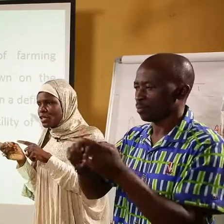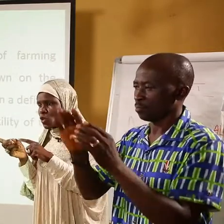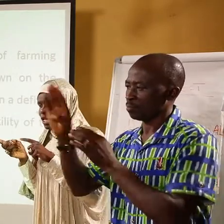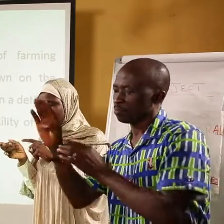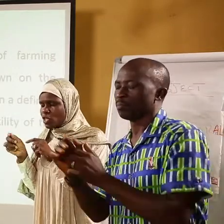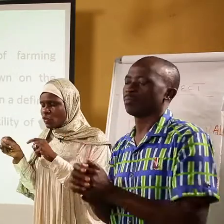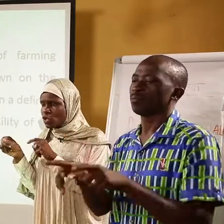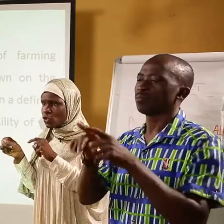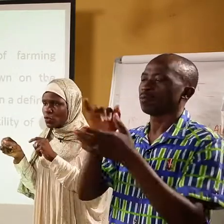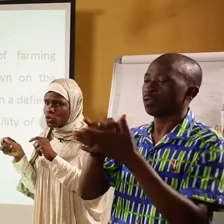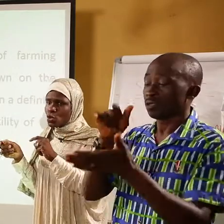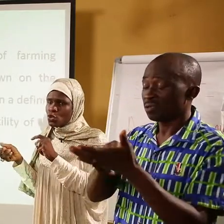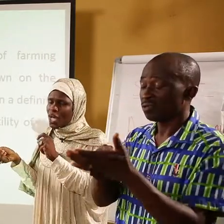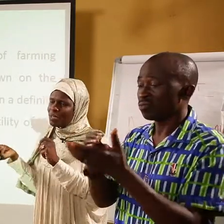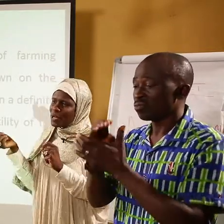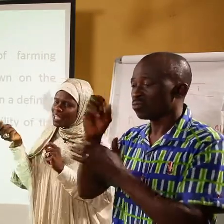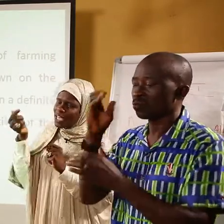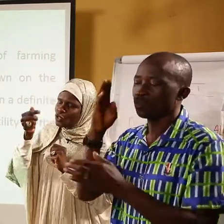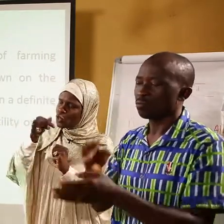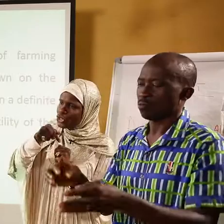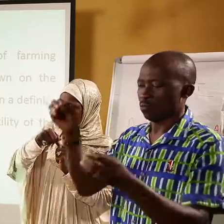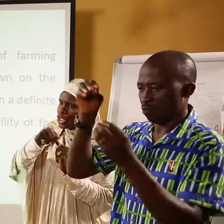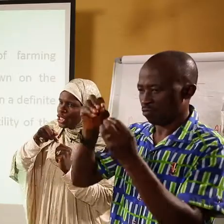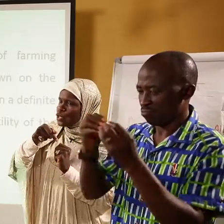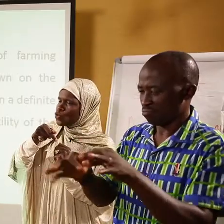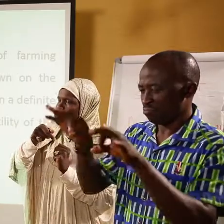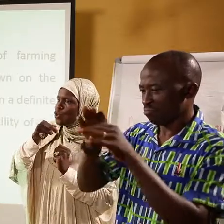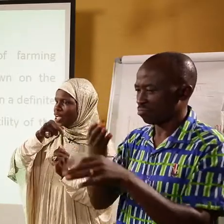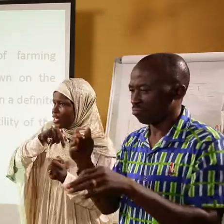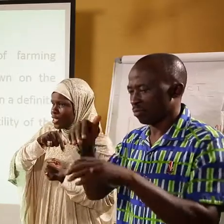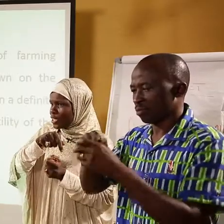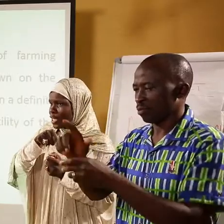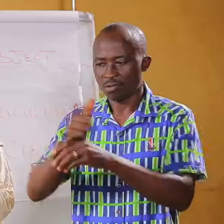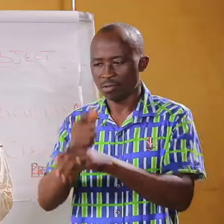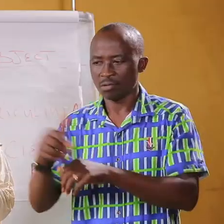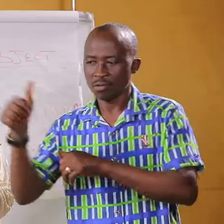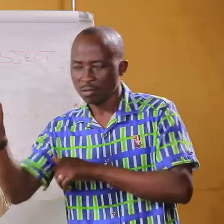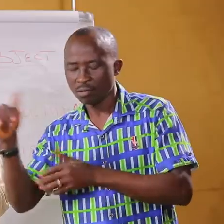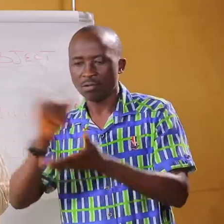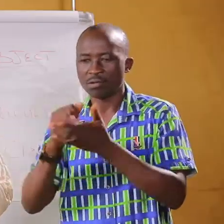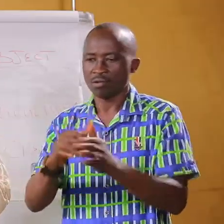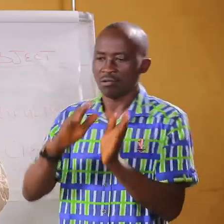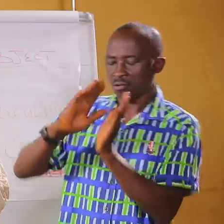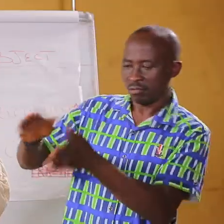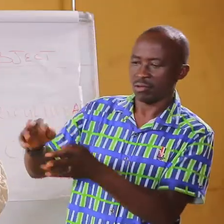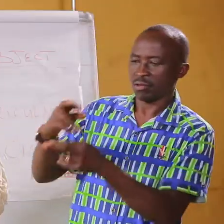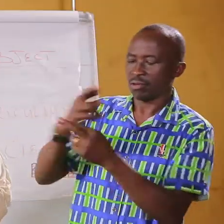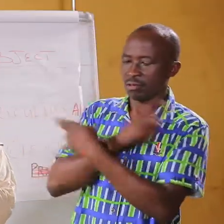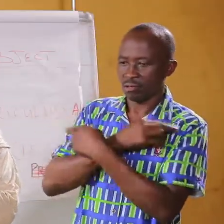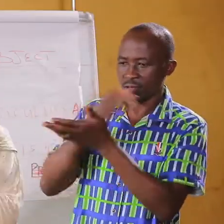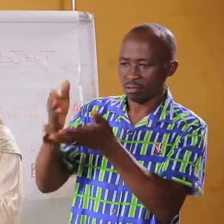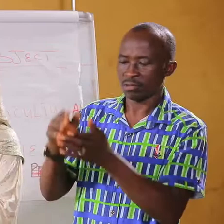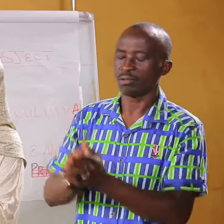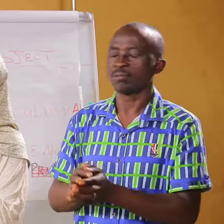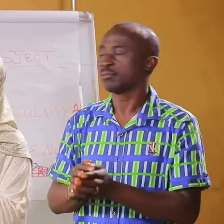B, so that this leguminous crop is going to add back nitrogen into land A that has been exhausted by your